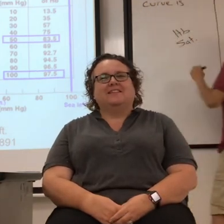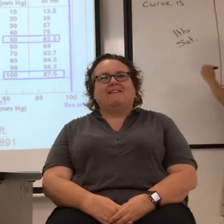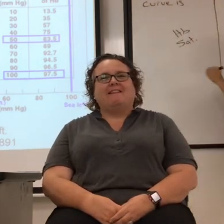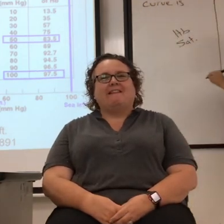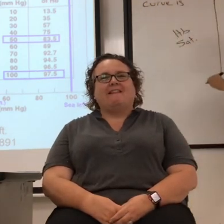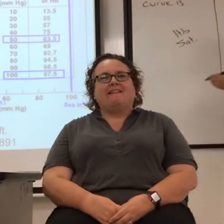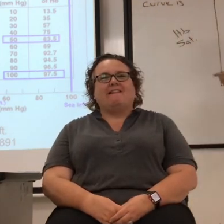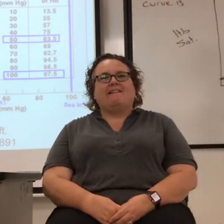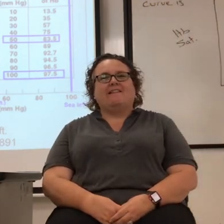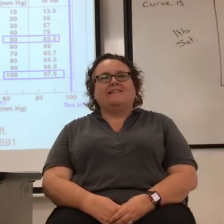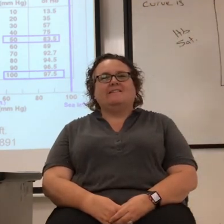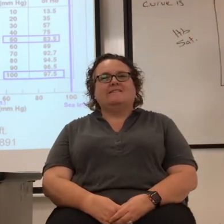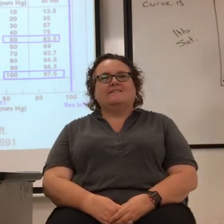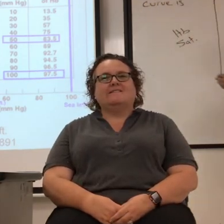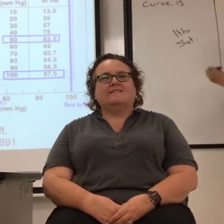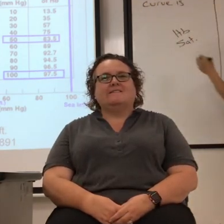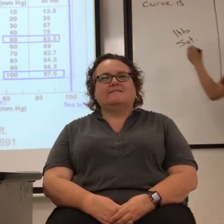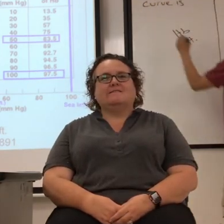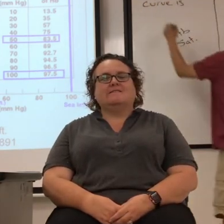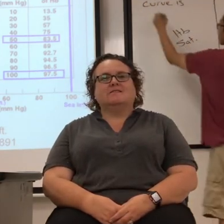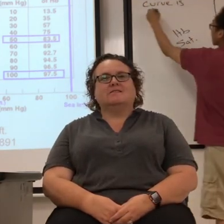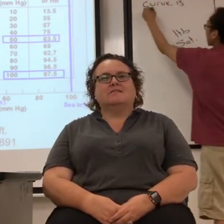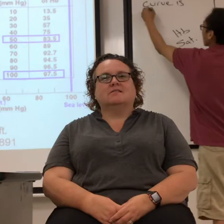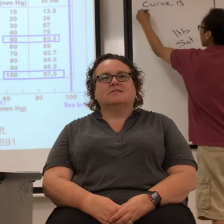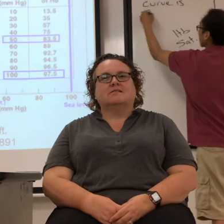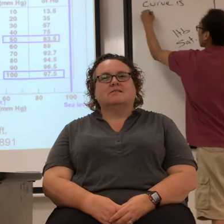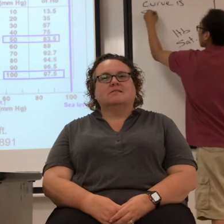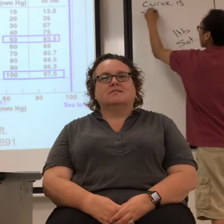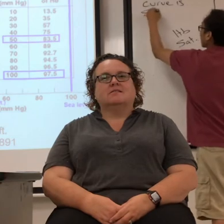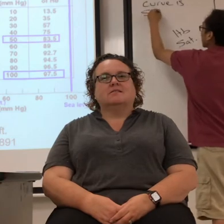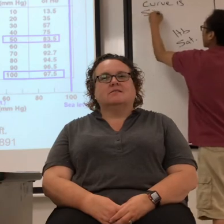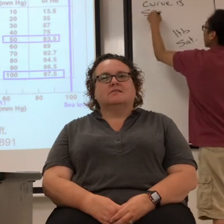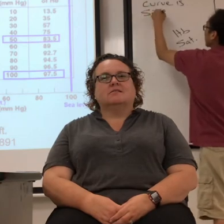is sigmoid shape.